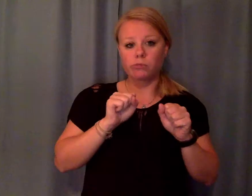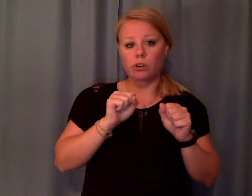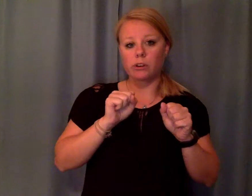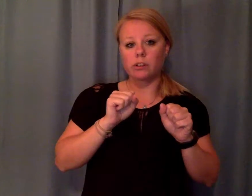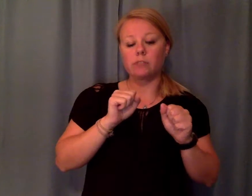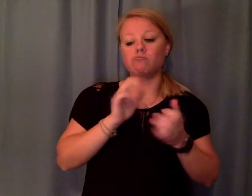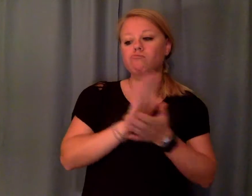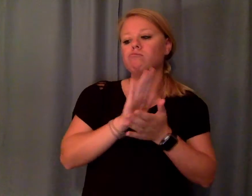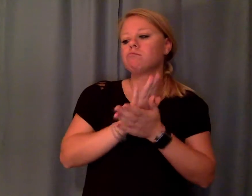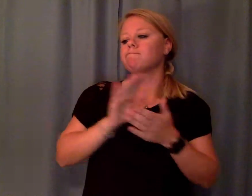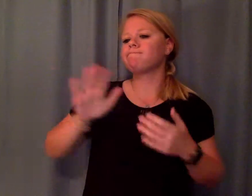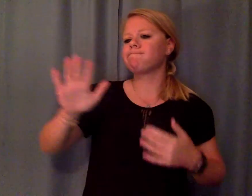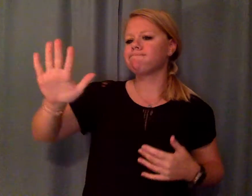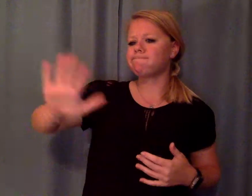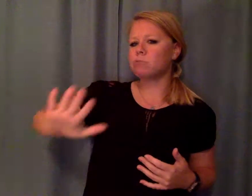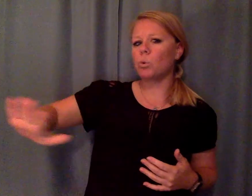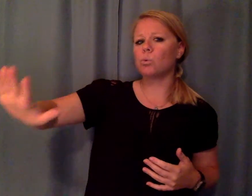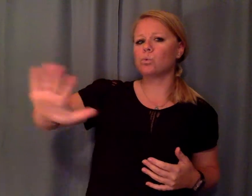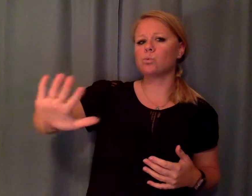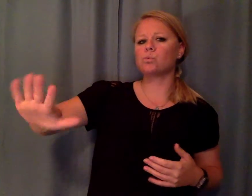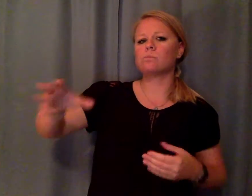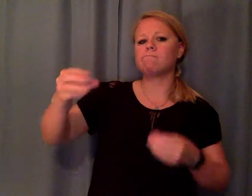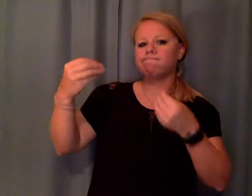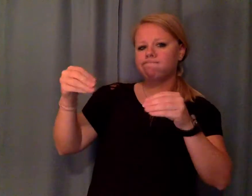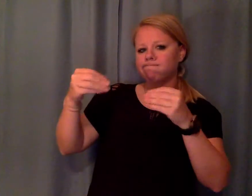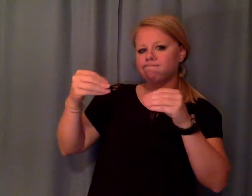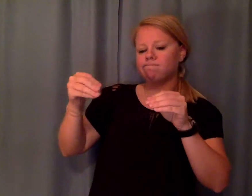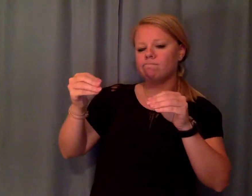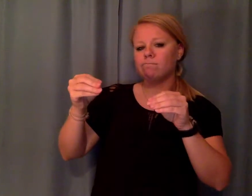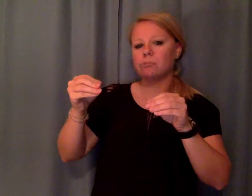to. All the money from that will go into the local ed foundations.